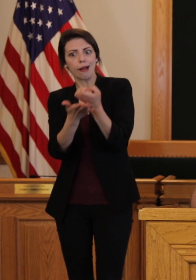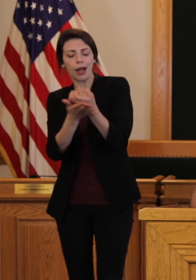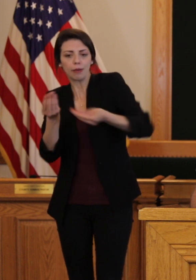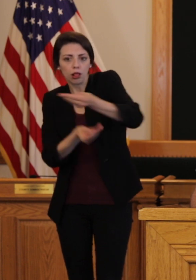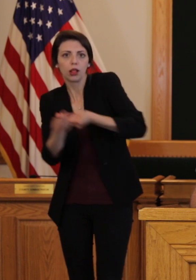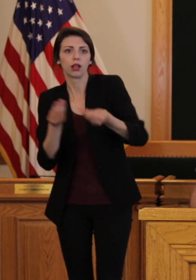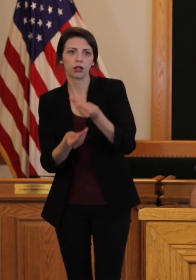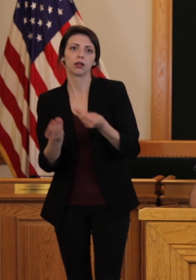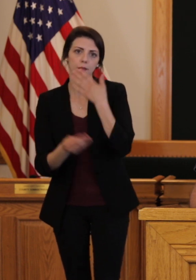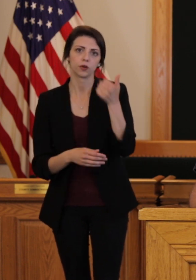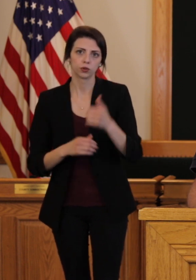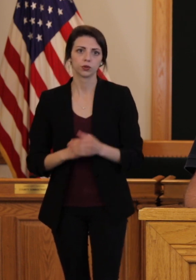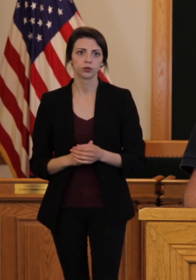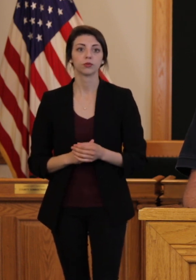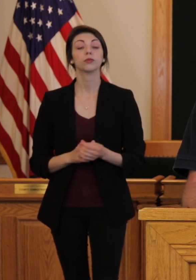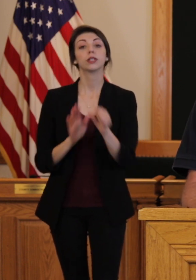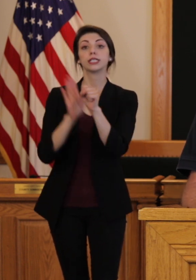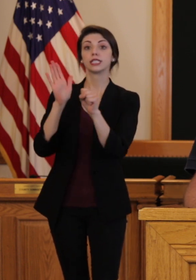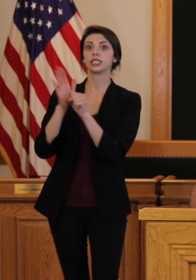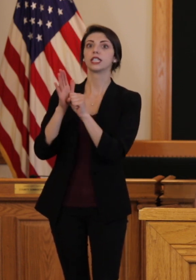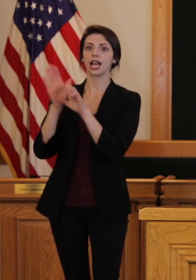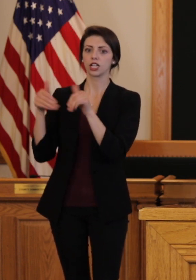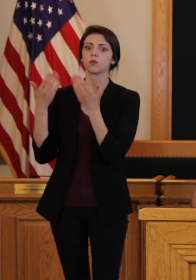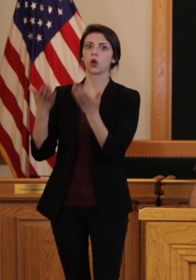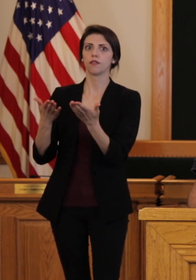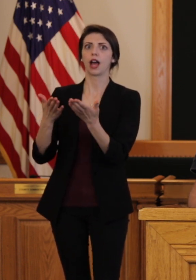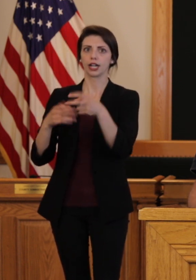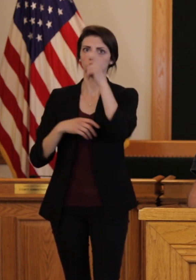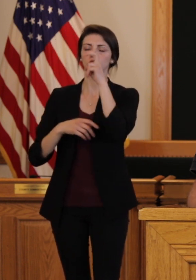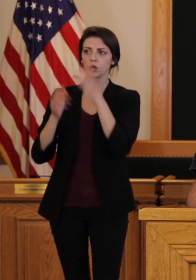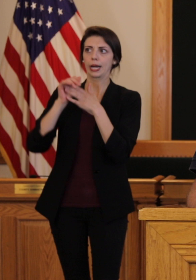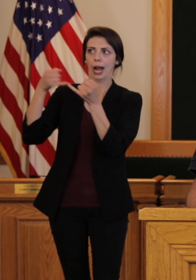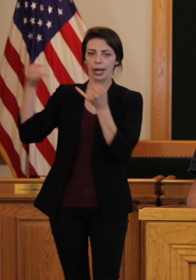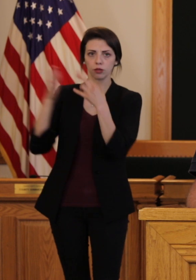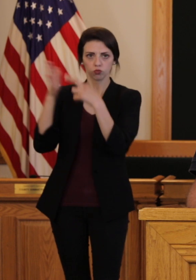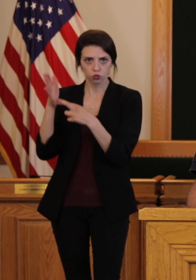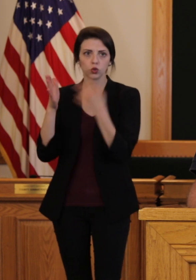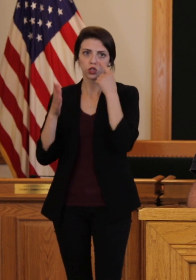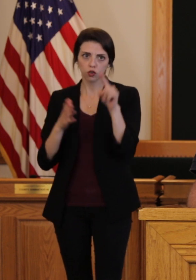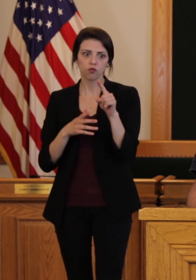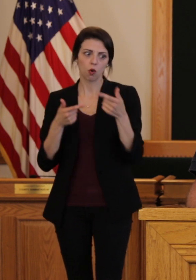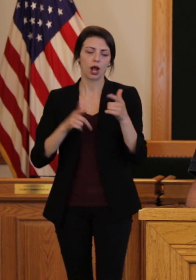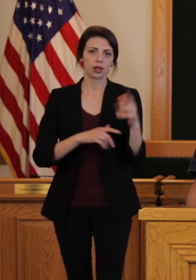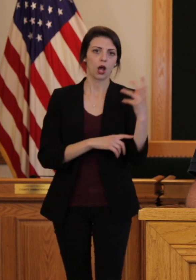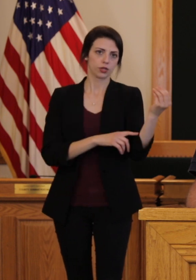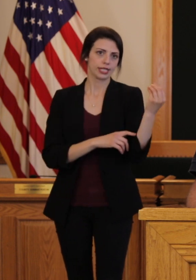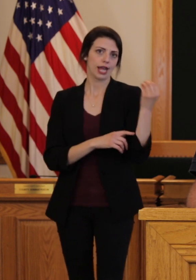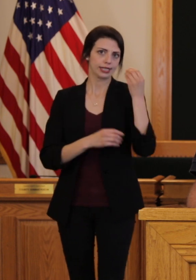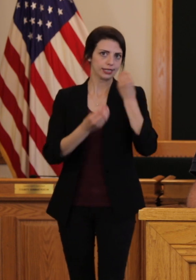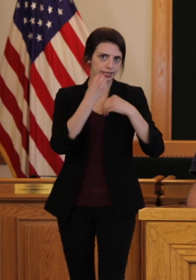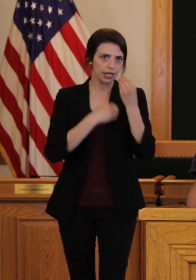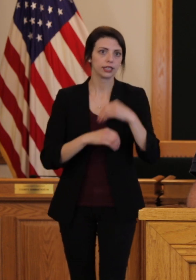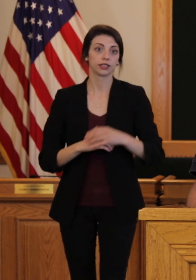economy. The state has released extensive guidelines for allowing outdoor dining. As with the other phased-in activities, the guidelines